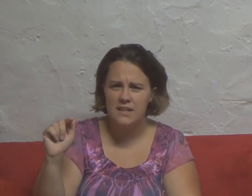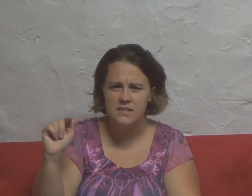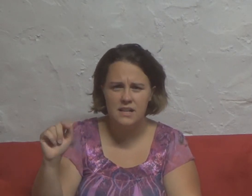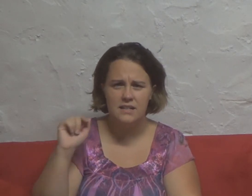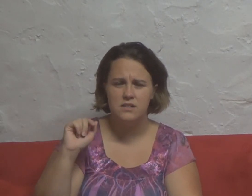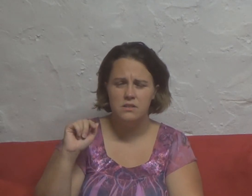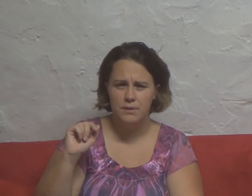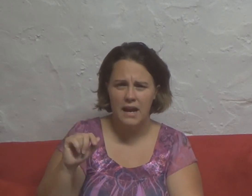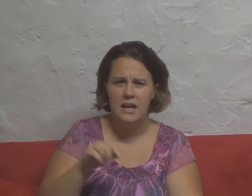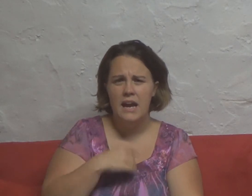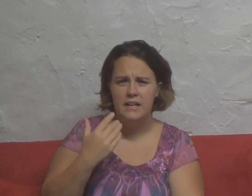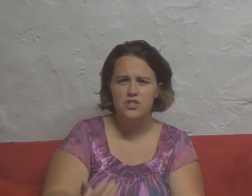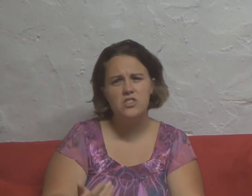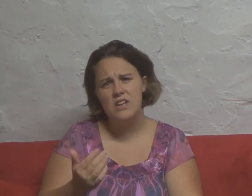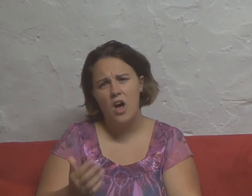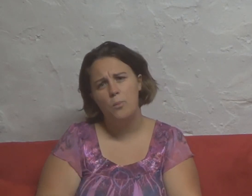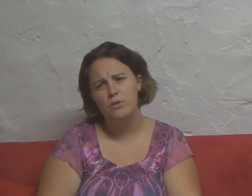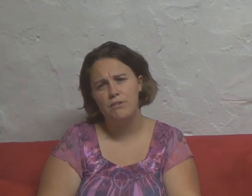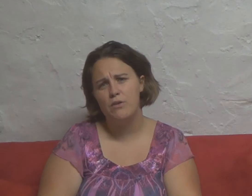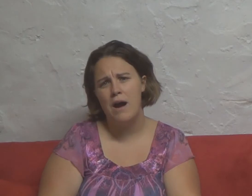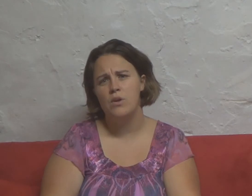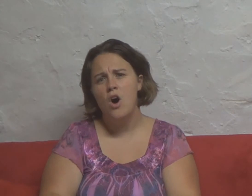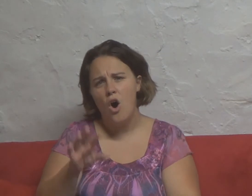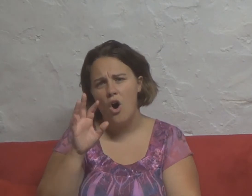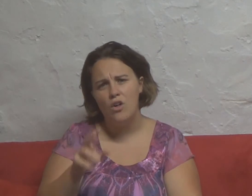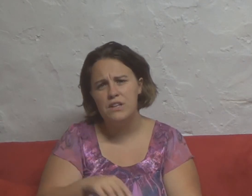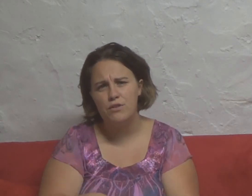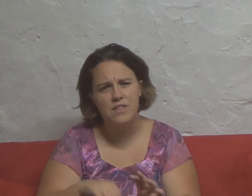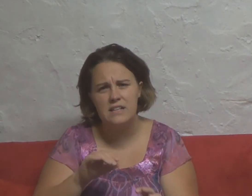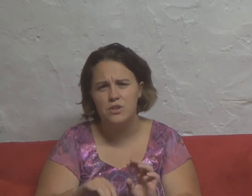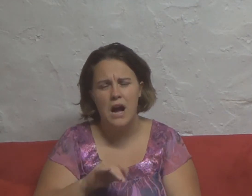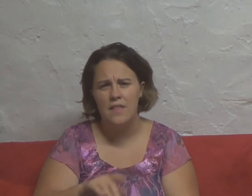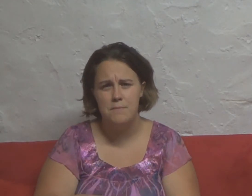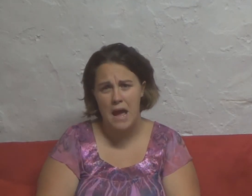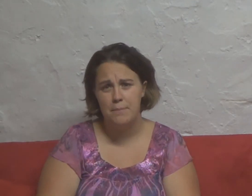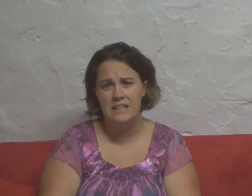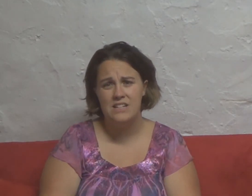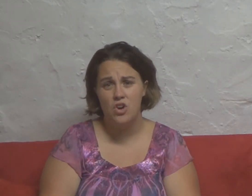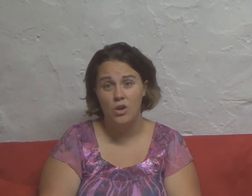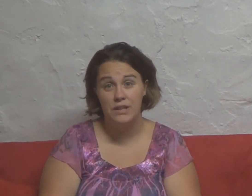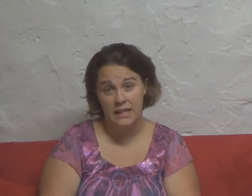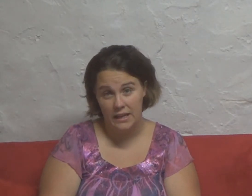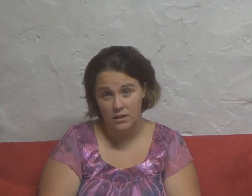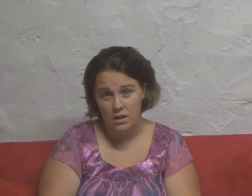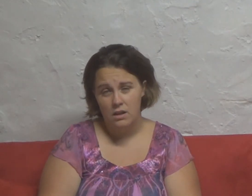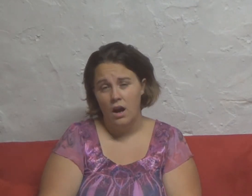represents this, okay, and it's just to help you figure out all the different things that are on the map, and that's called the key.